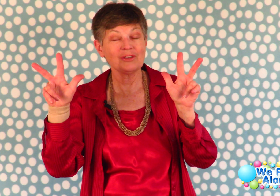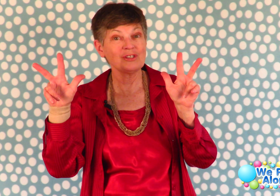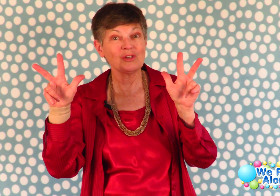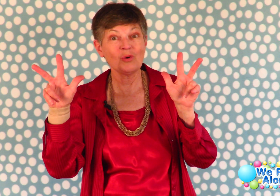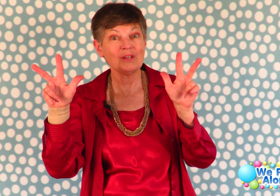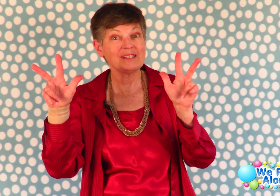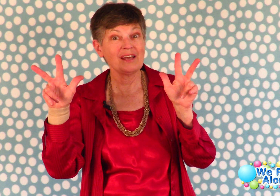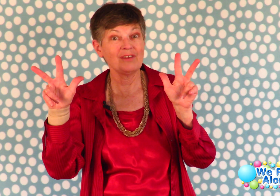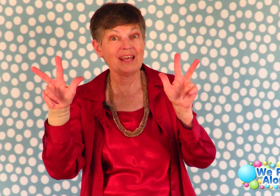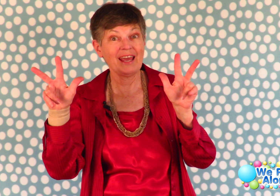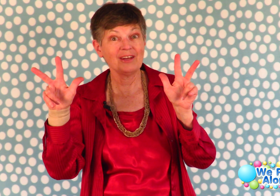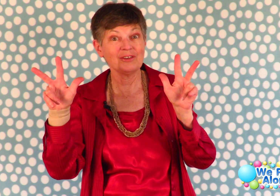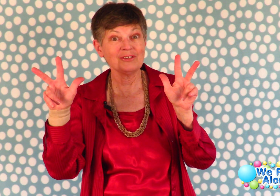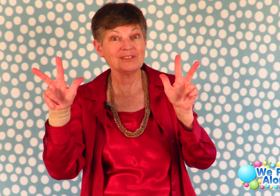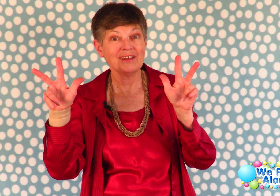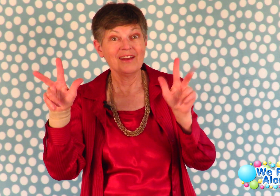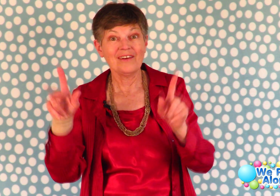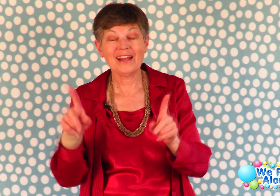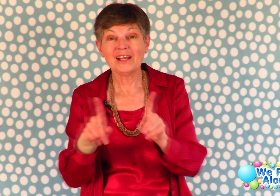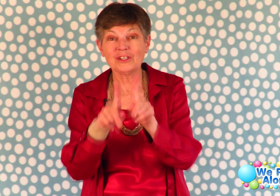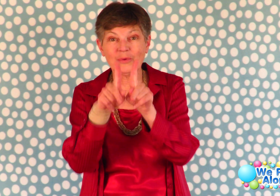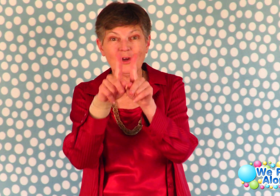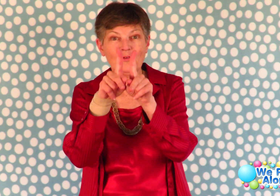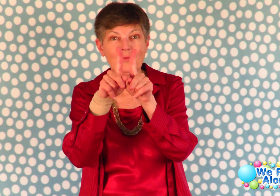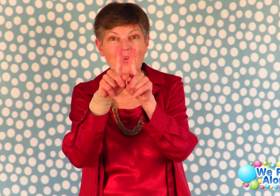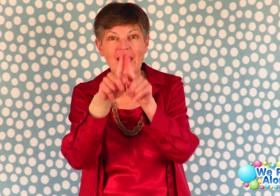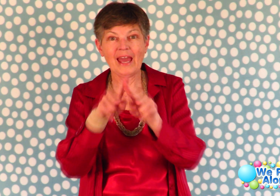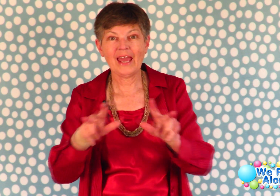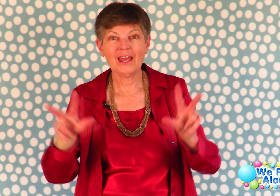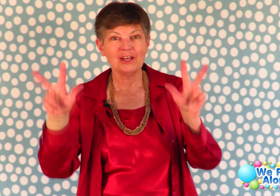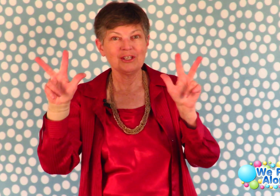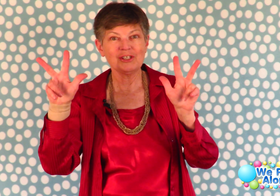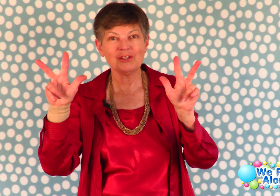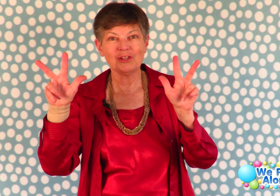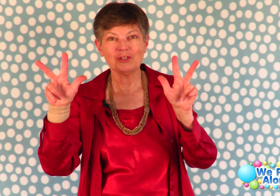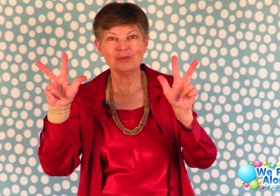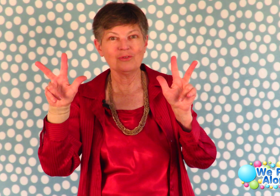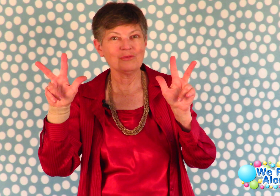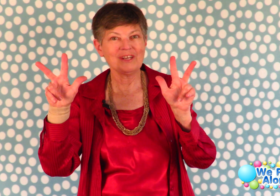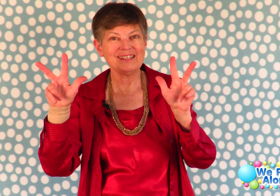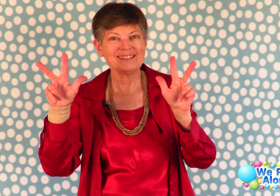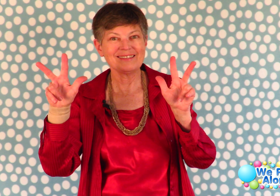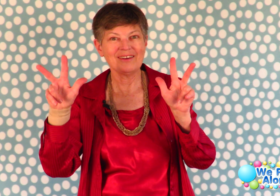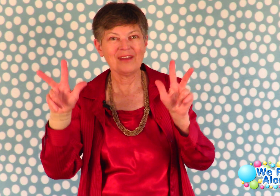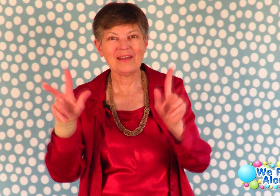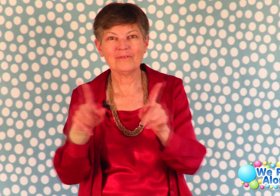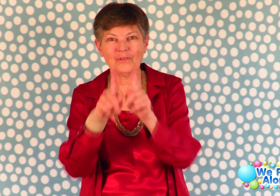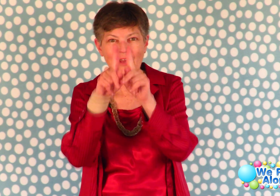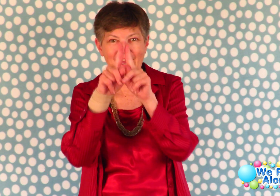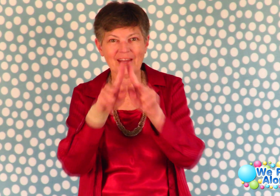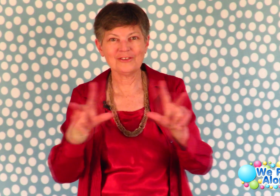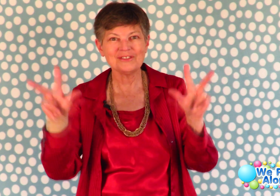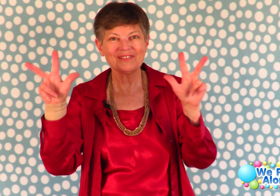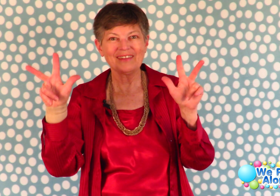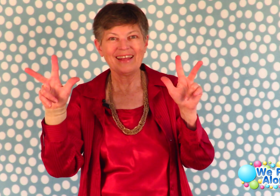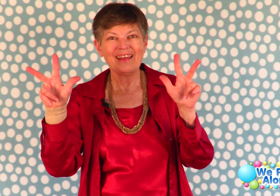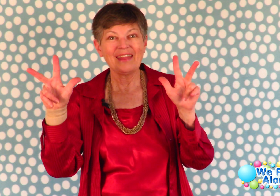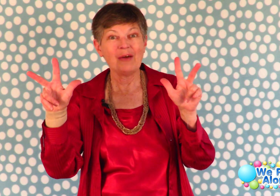it's a total of 7 candles. Right? So we go from the K to the 2 3s. Okay, for the candles. That would